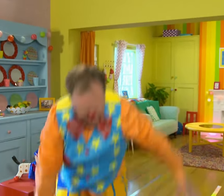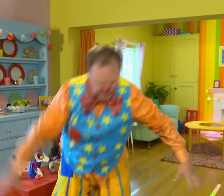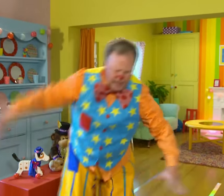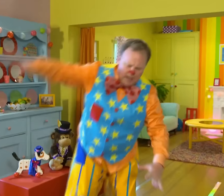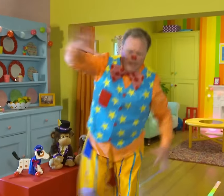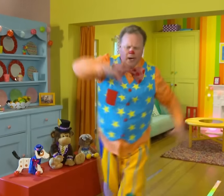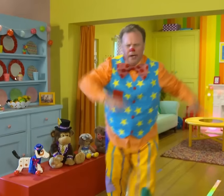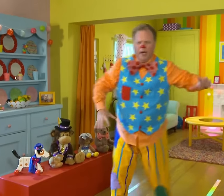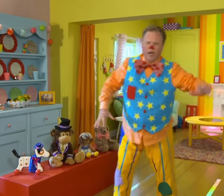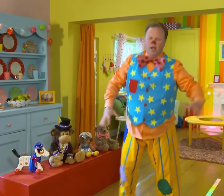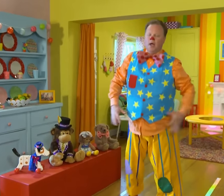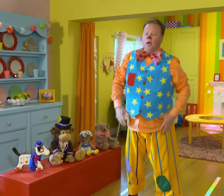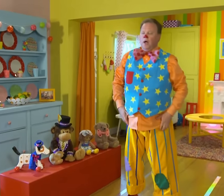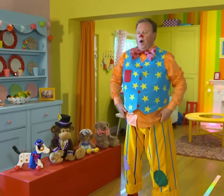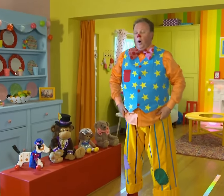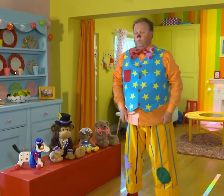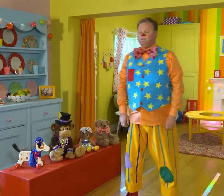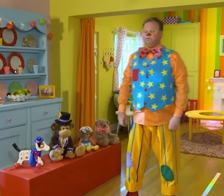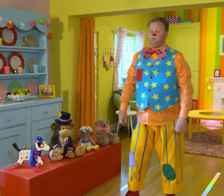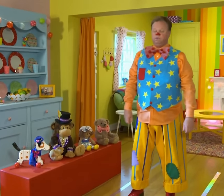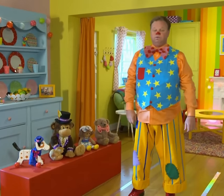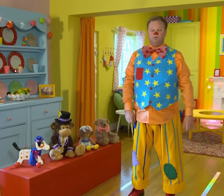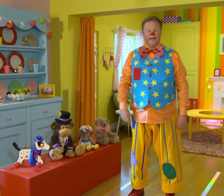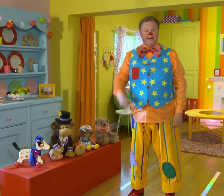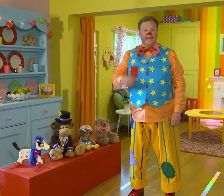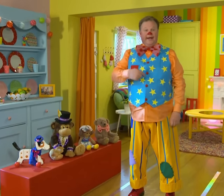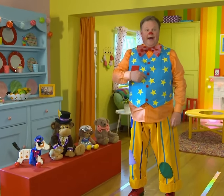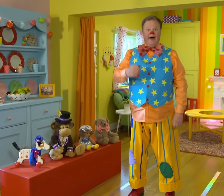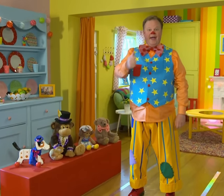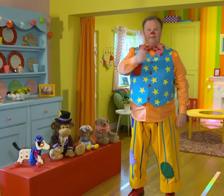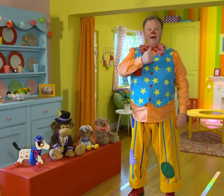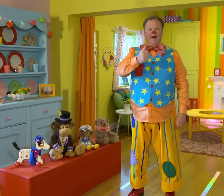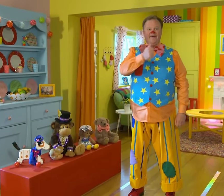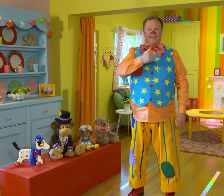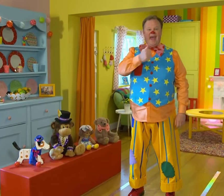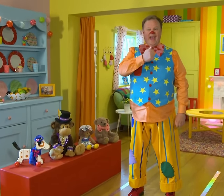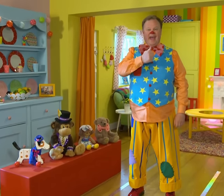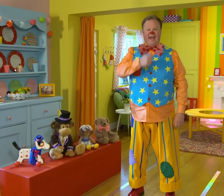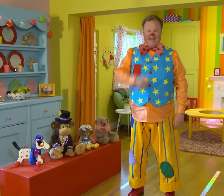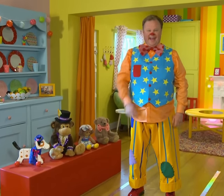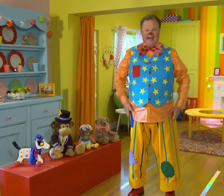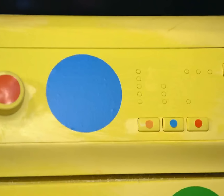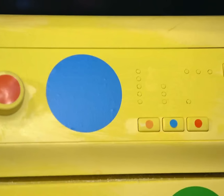Are you okay, Mr. Tumble? I'm okay.